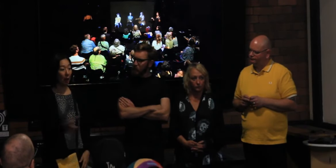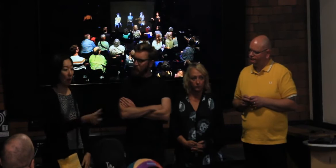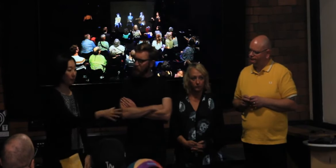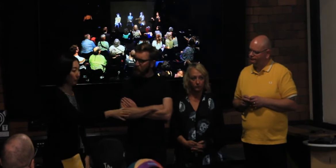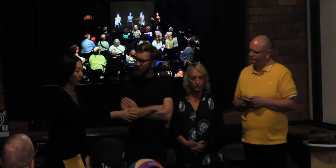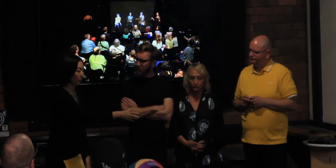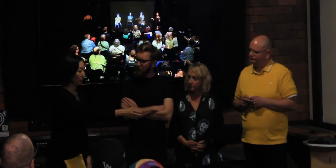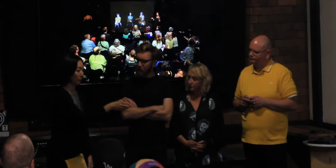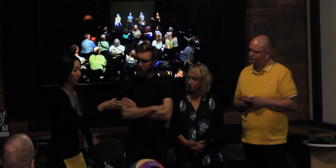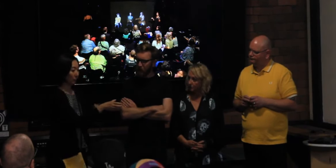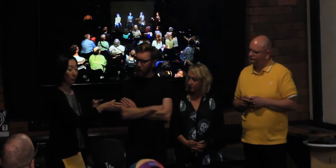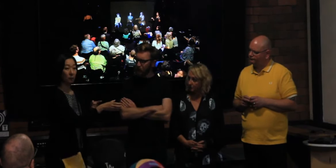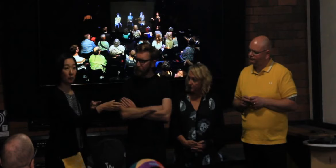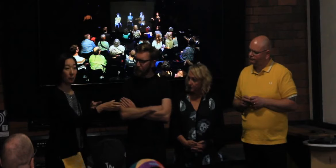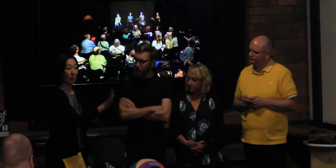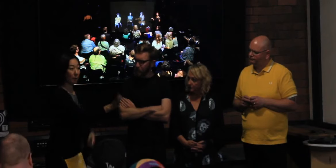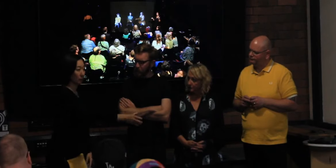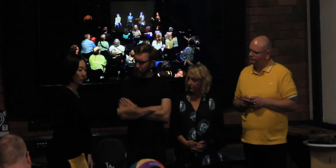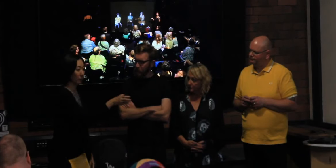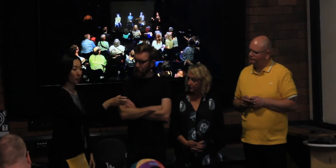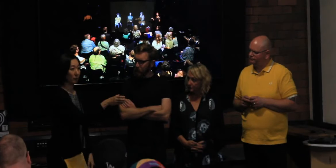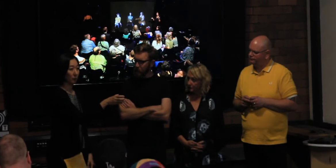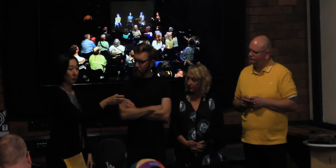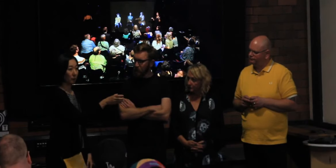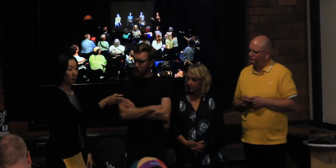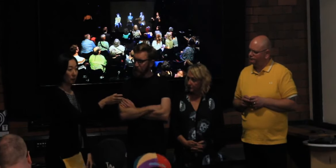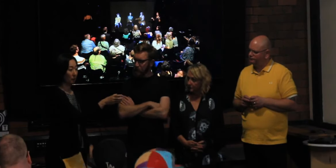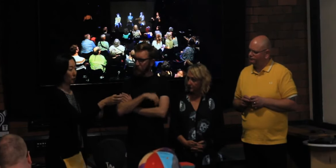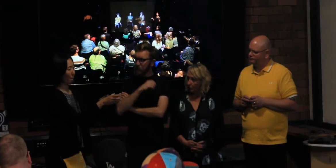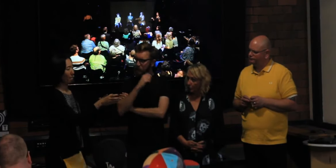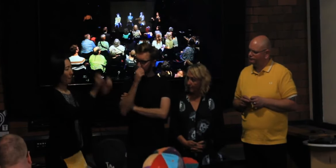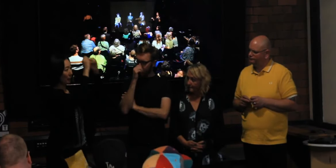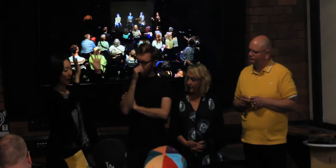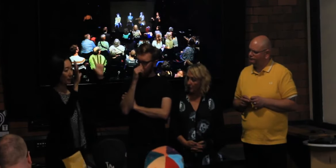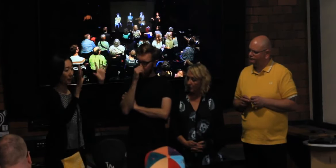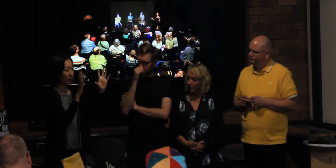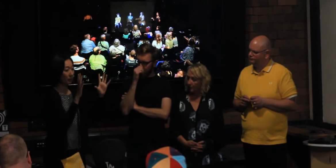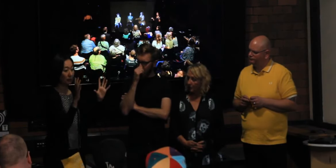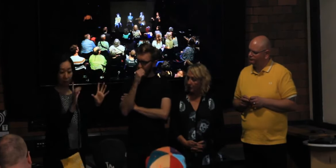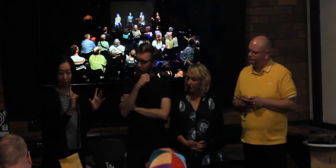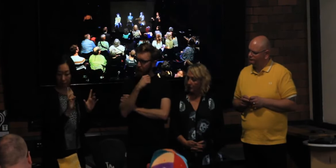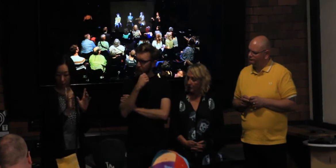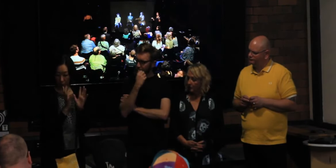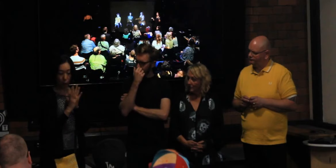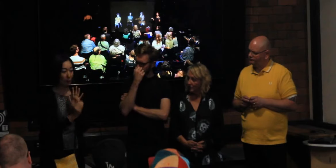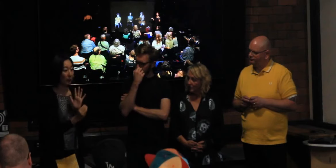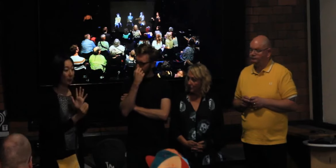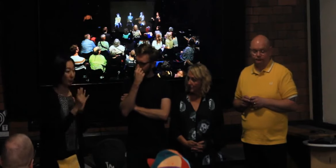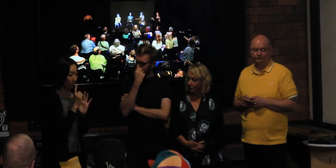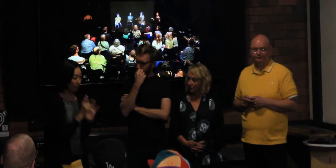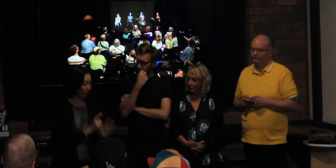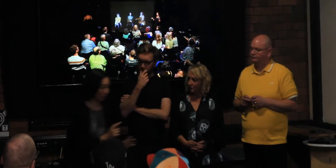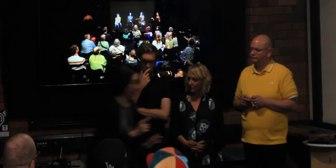language in itself. For example, if I do this, and Chisato looks like she's holding a glass in her hand